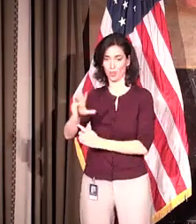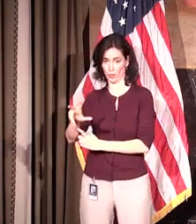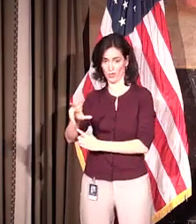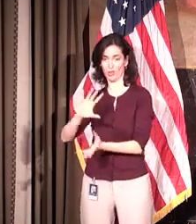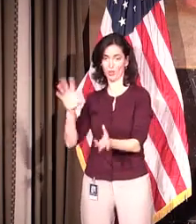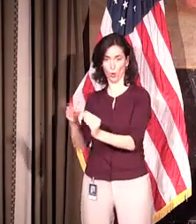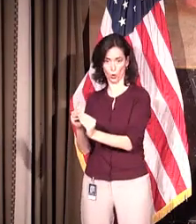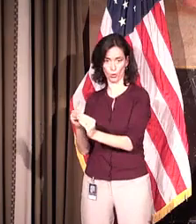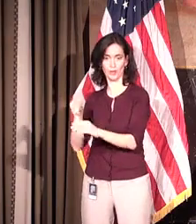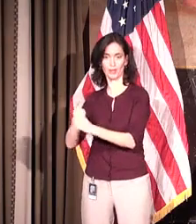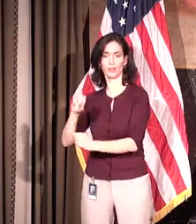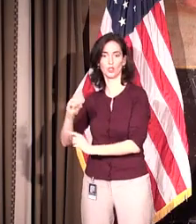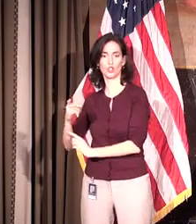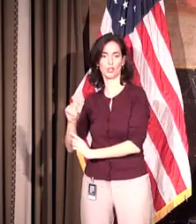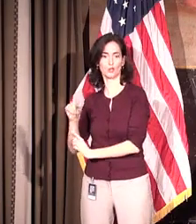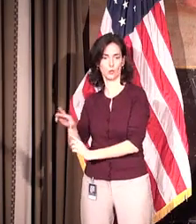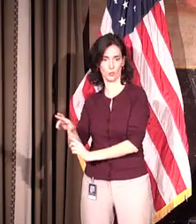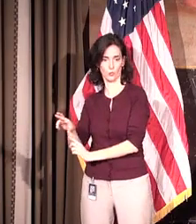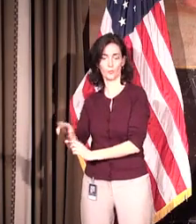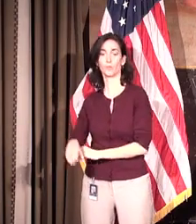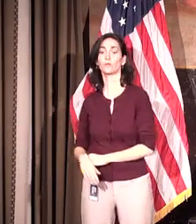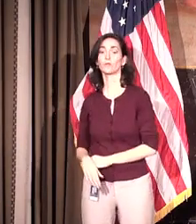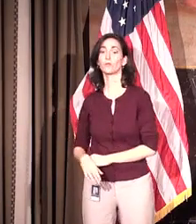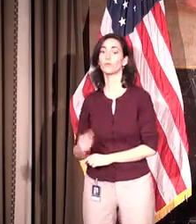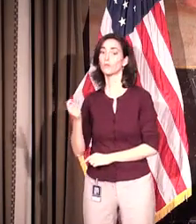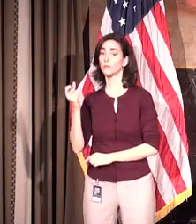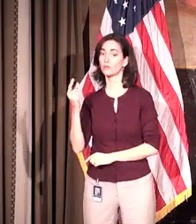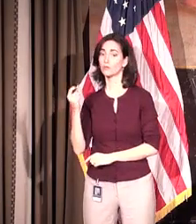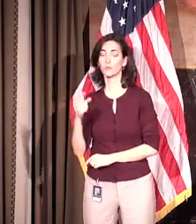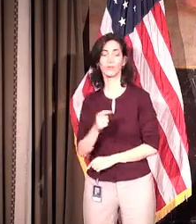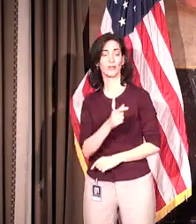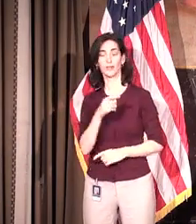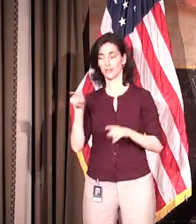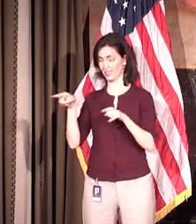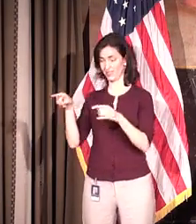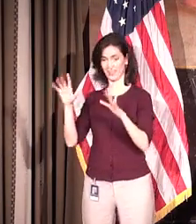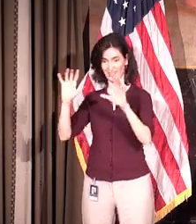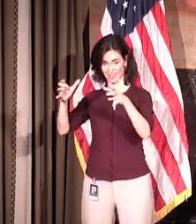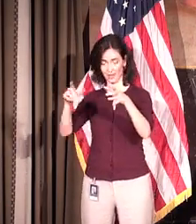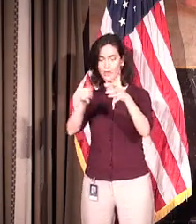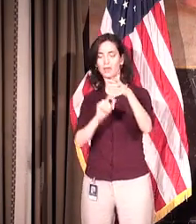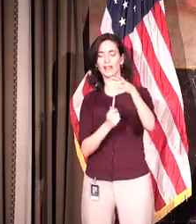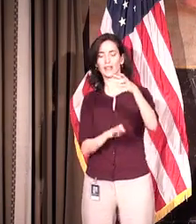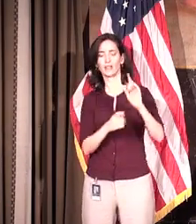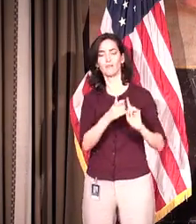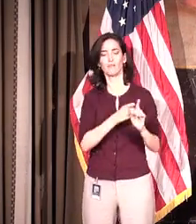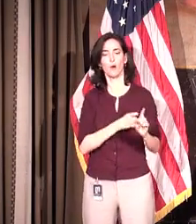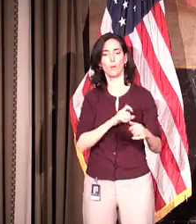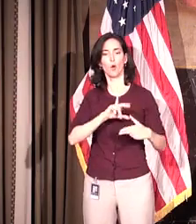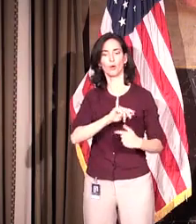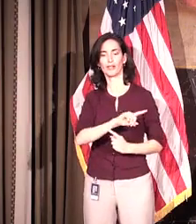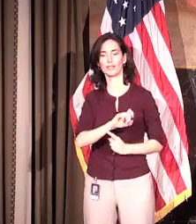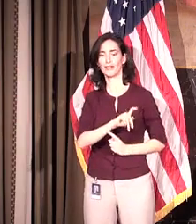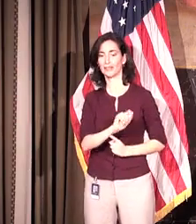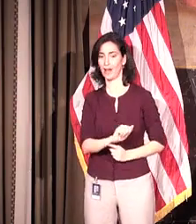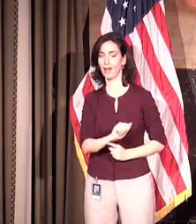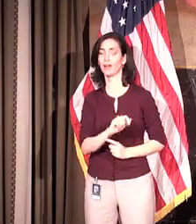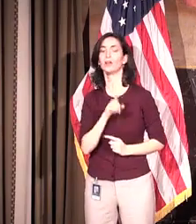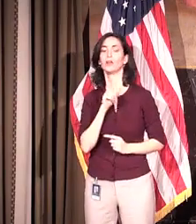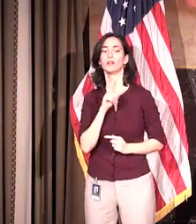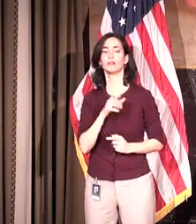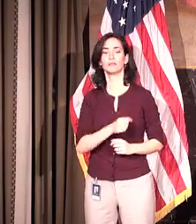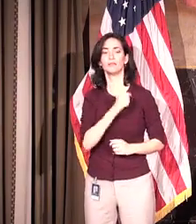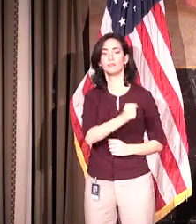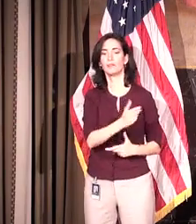We also, as part of that, there are 19 Hurricane Zeta evacuees and one non-congregant shelter. It's a hotel